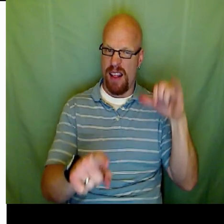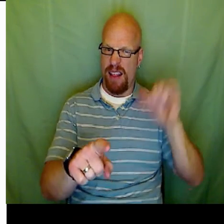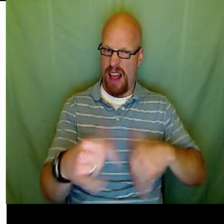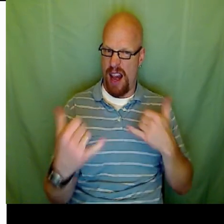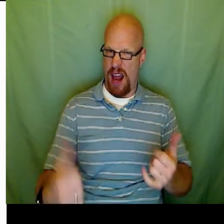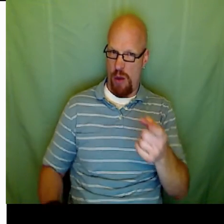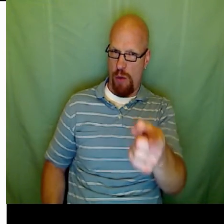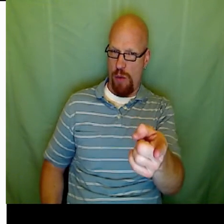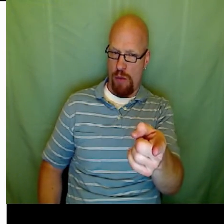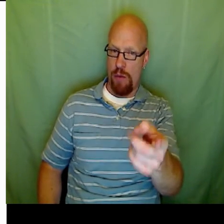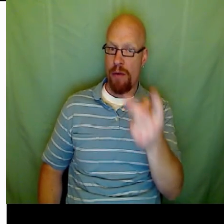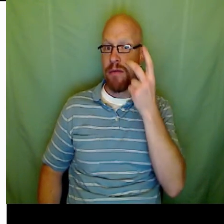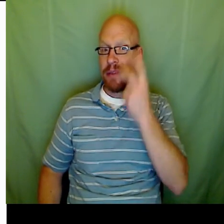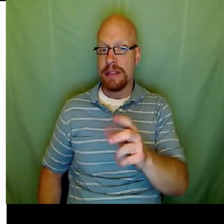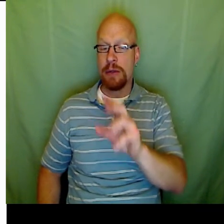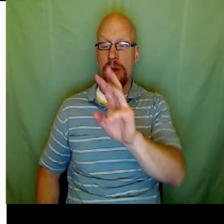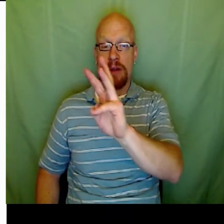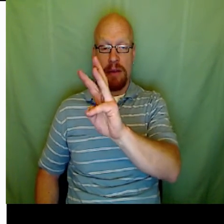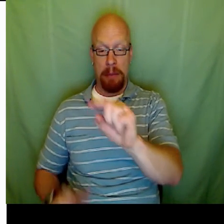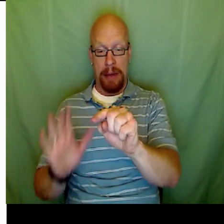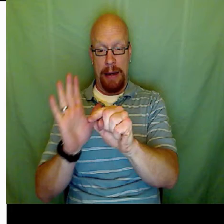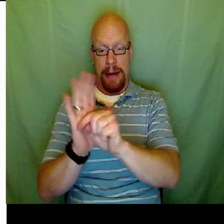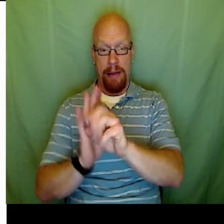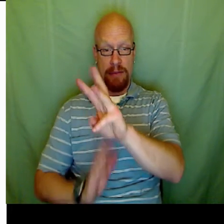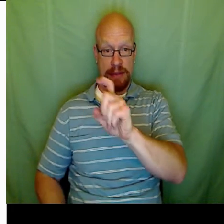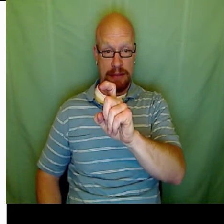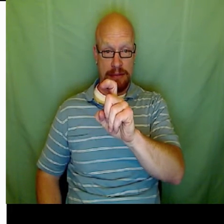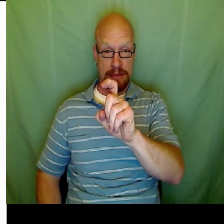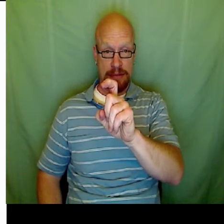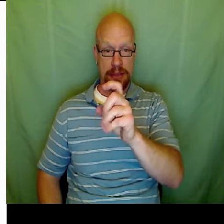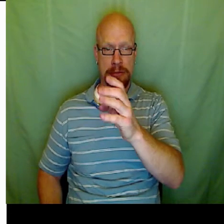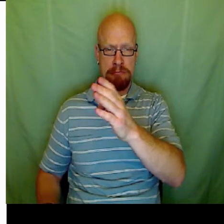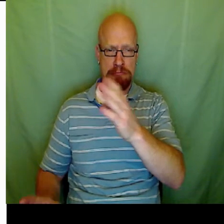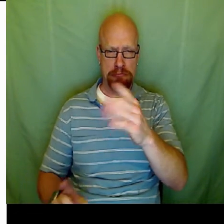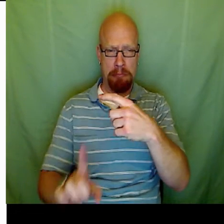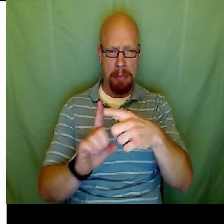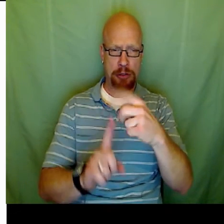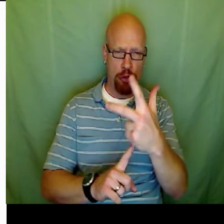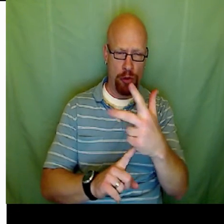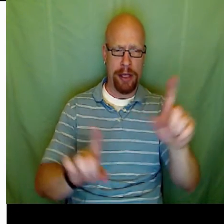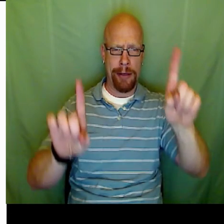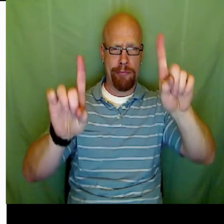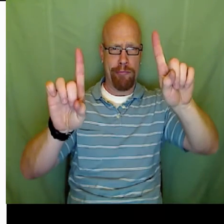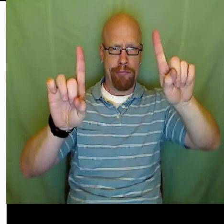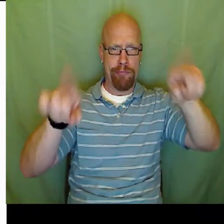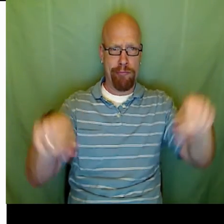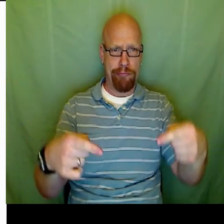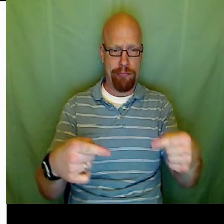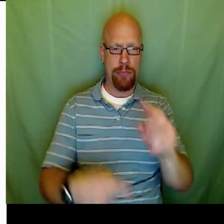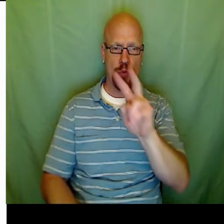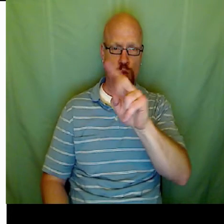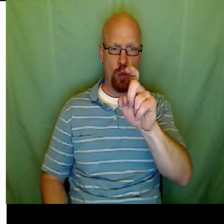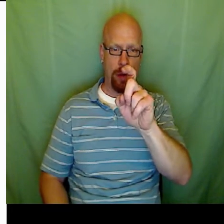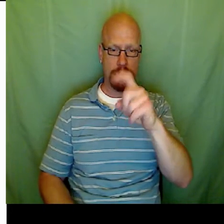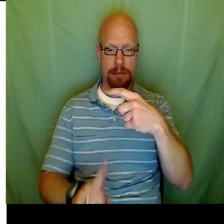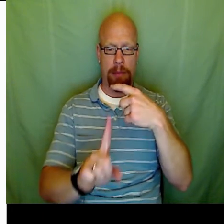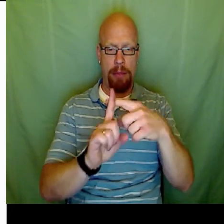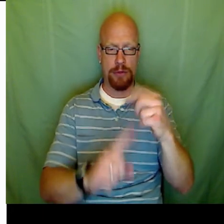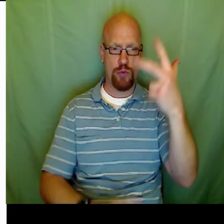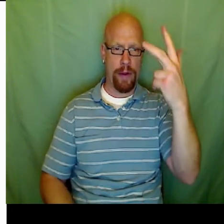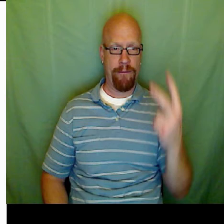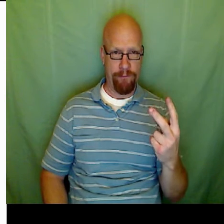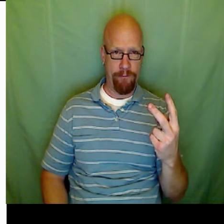Okay, so we use this fact to make the substitution. Now we have negative 6 plus 3 times the